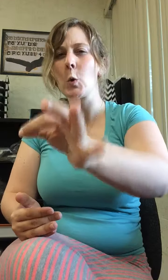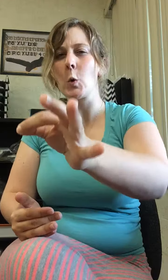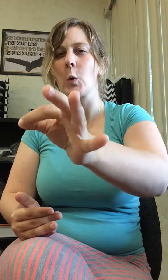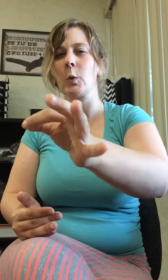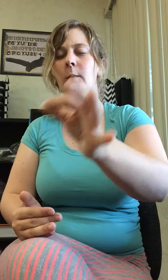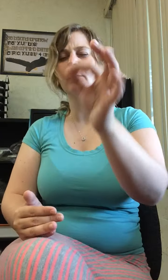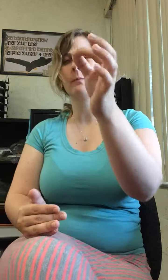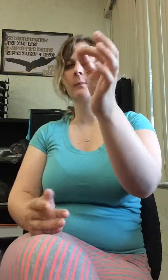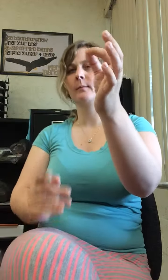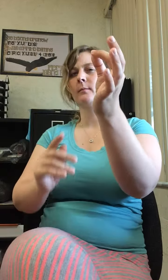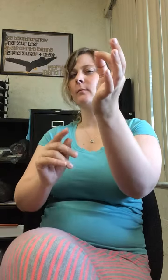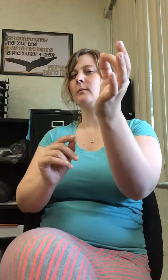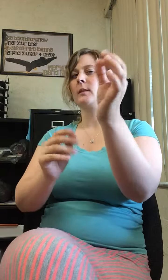with our toothpick, prick into the center and pull it out. And it came out nice and clean. Try again in another